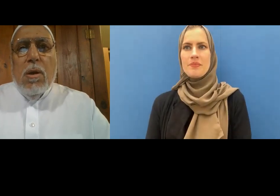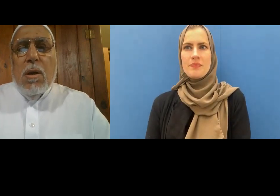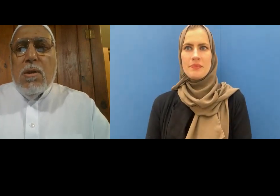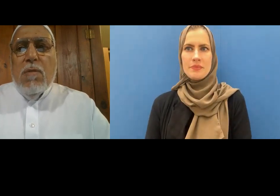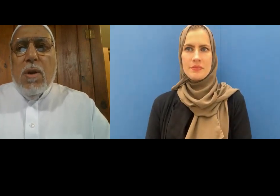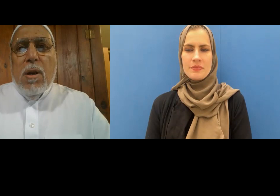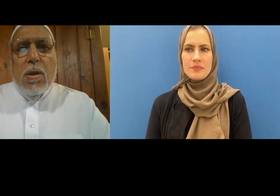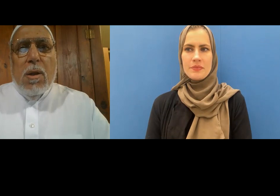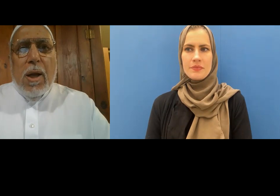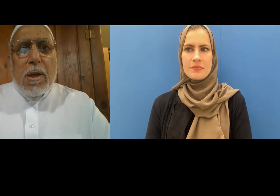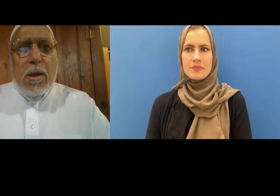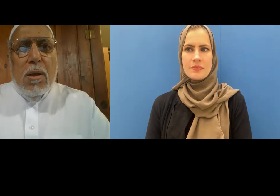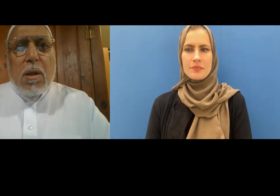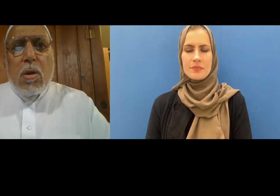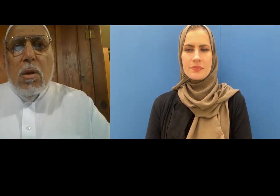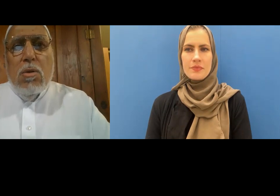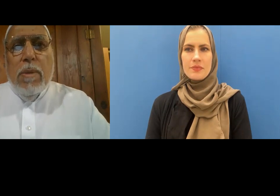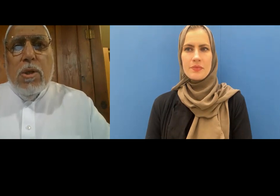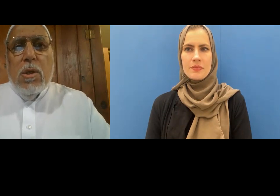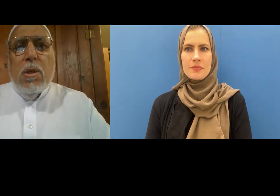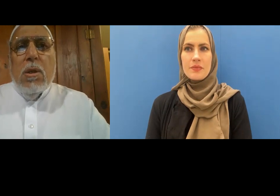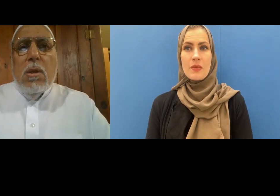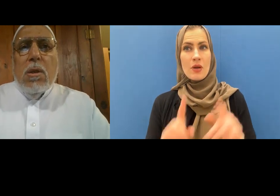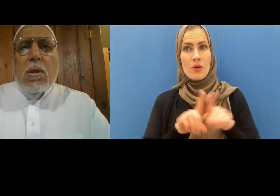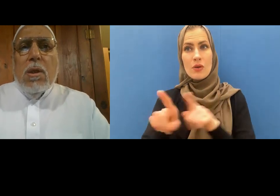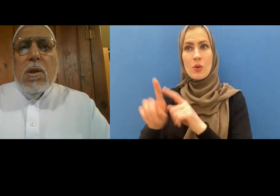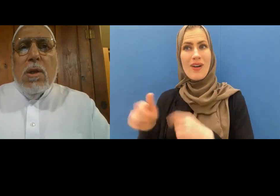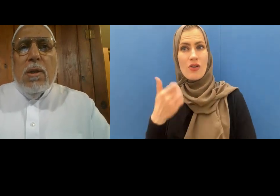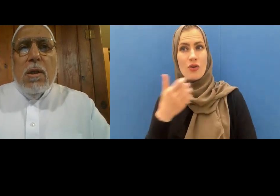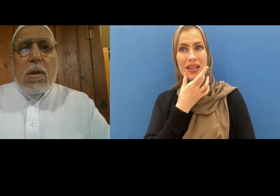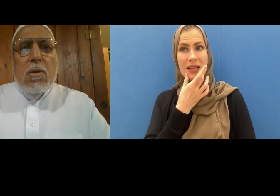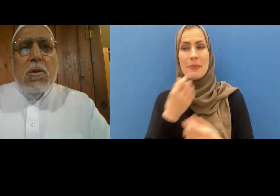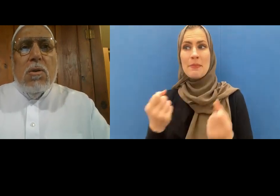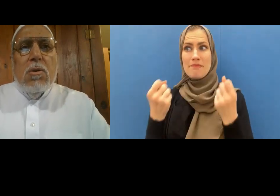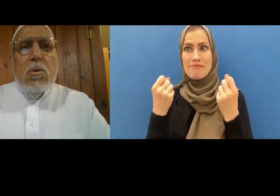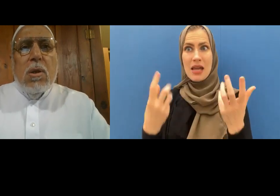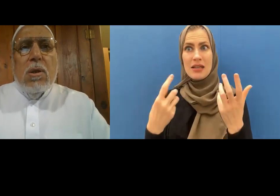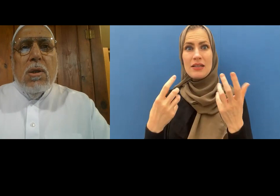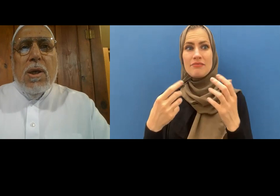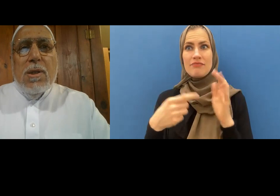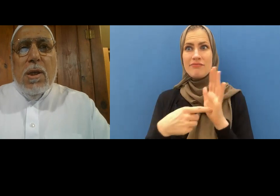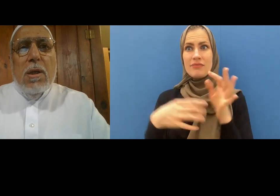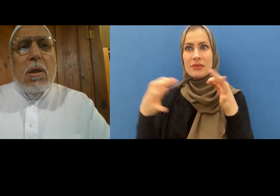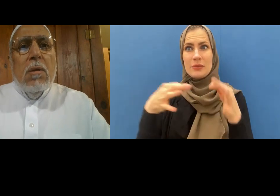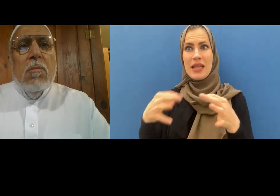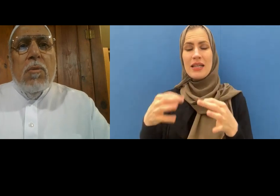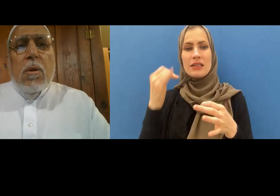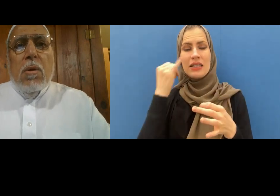And there are several other hadith that also mention that reciting Surah